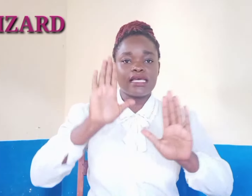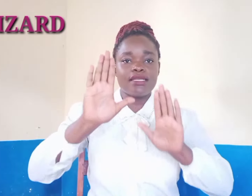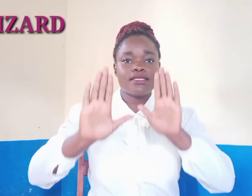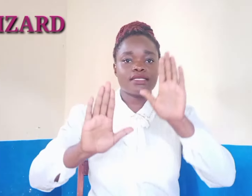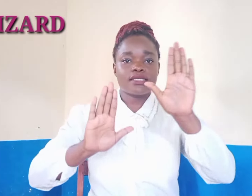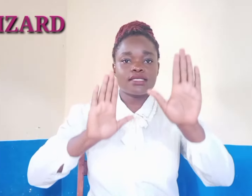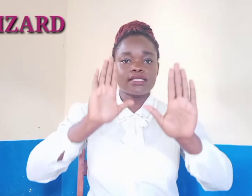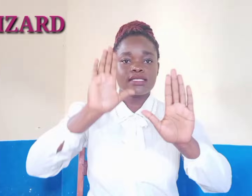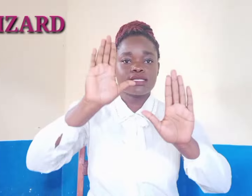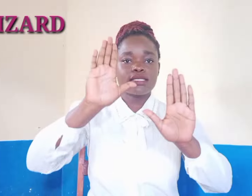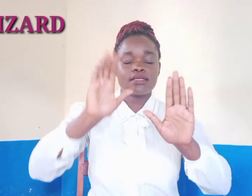Lizard.